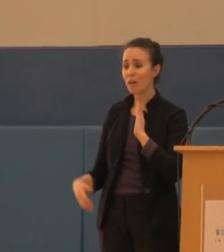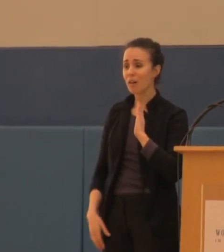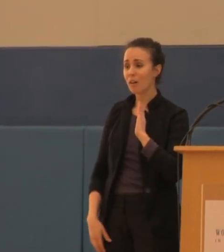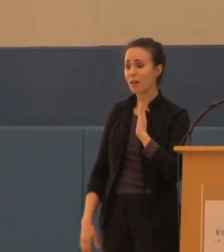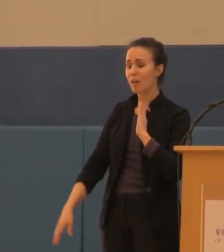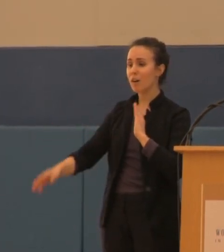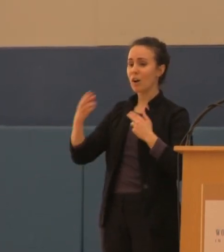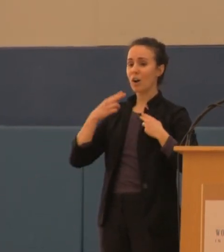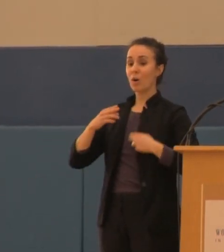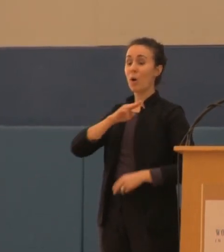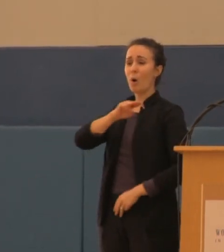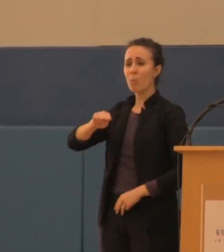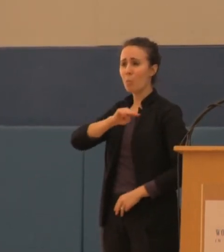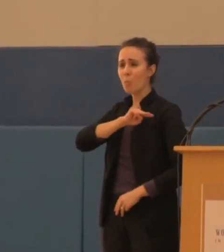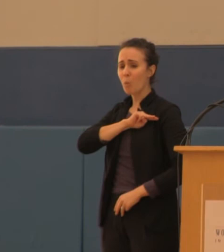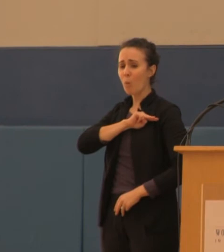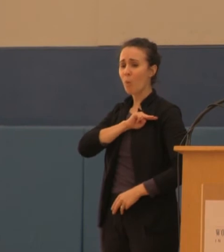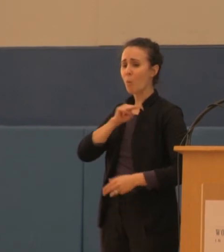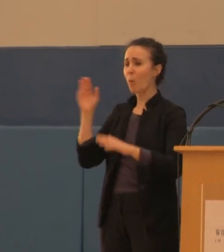and human dignity.